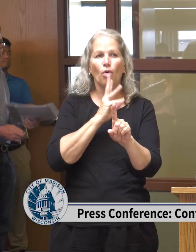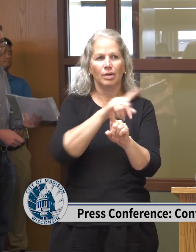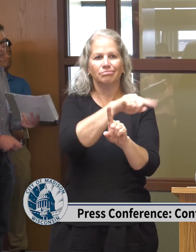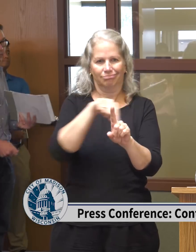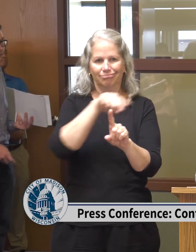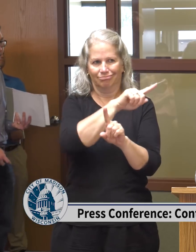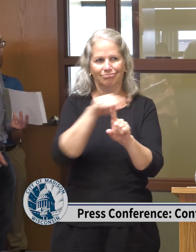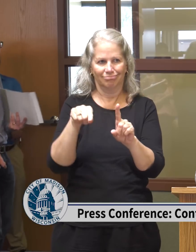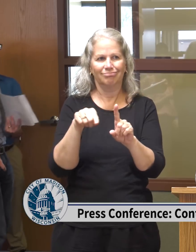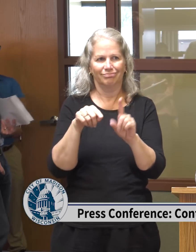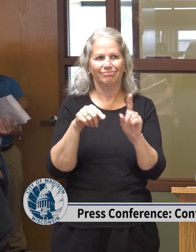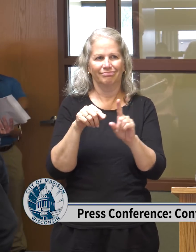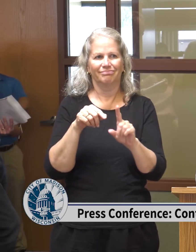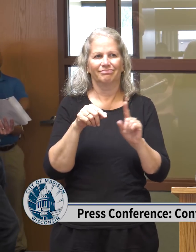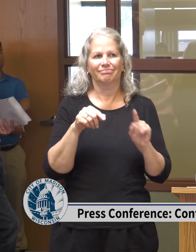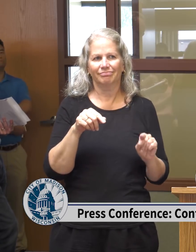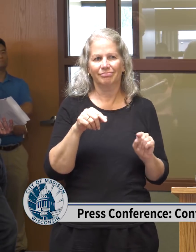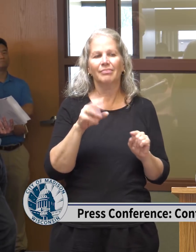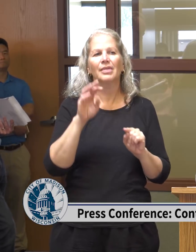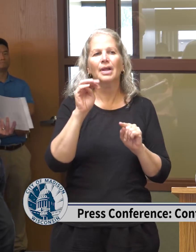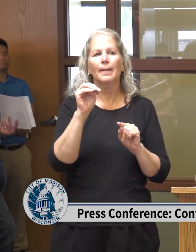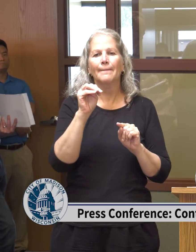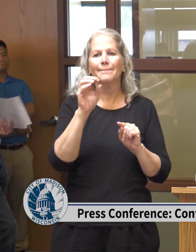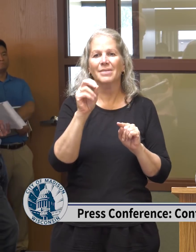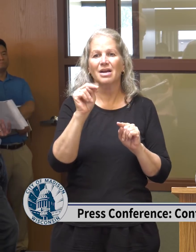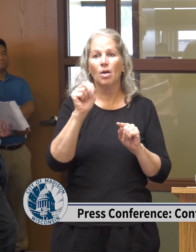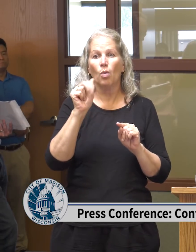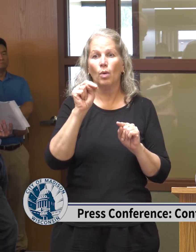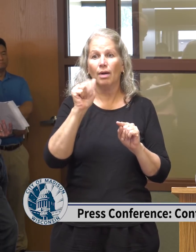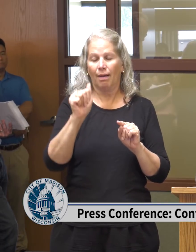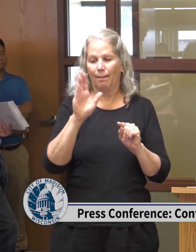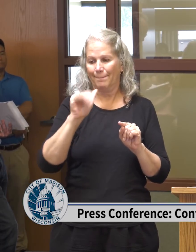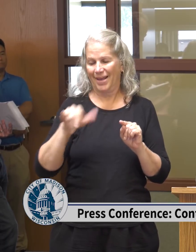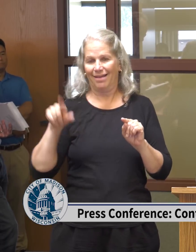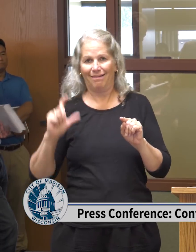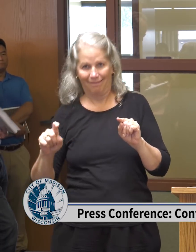and along the southern